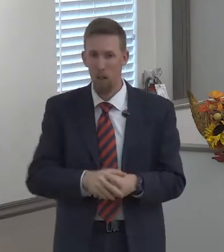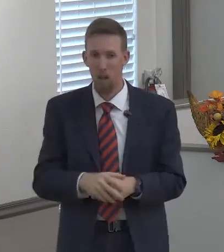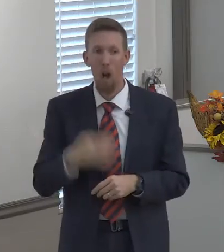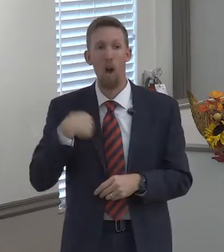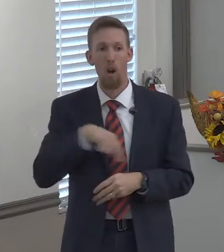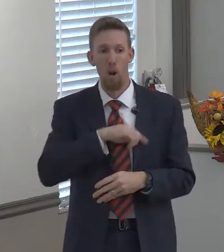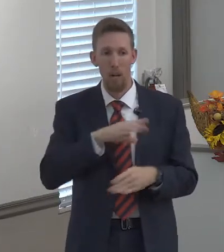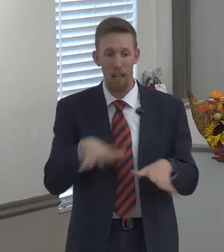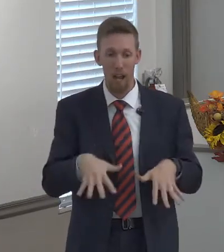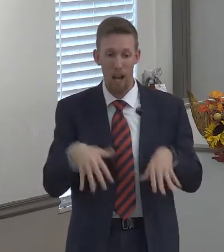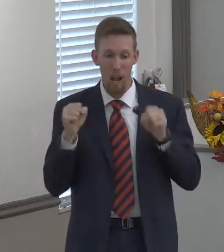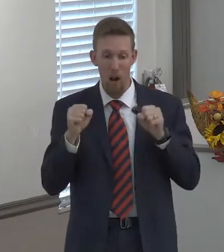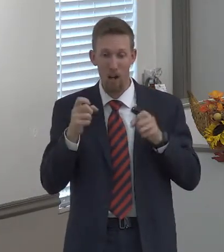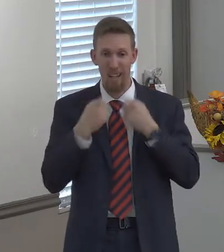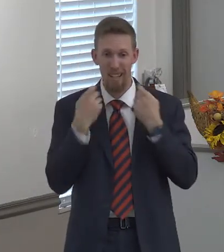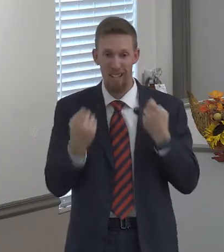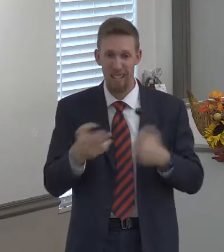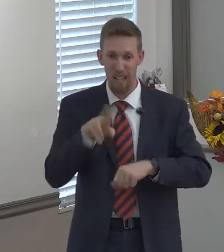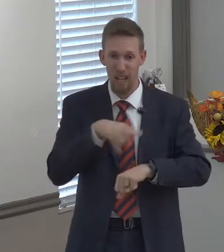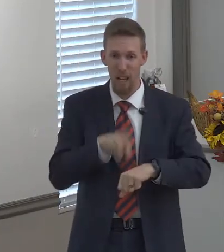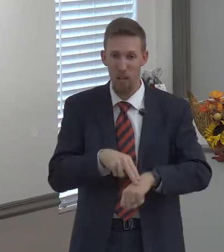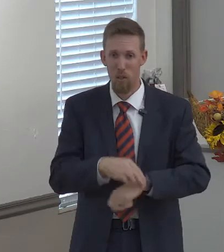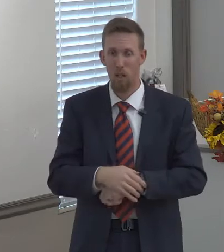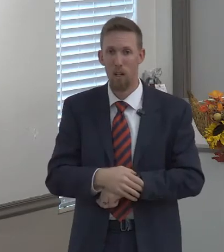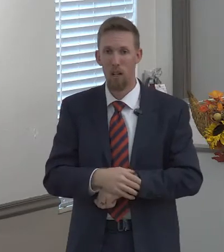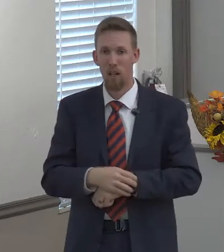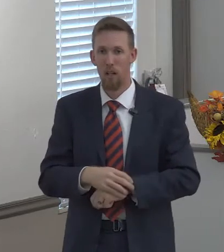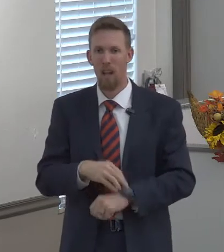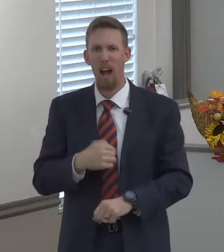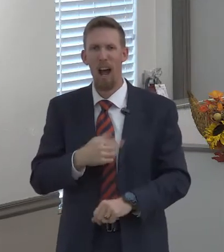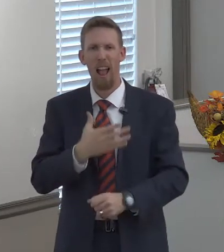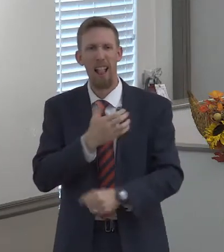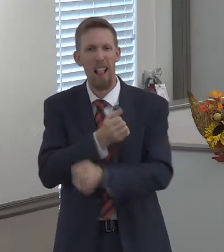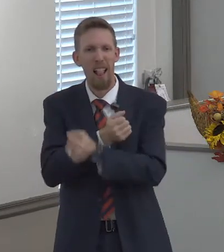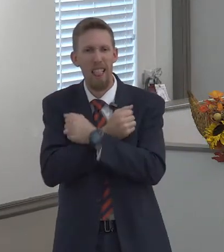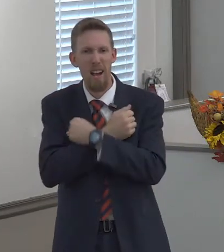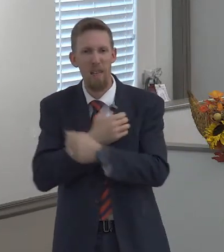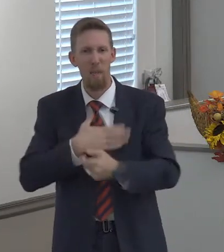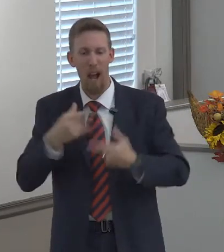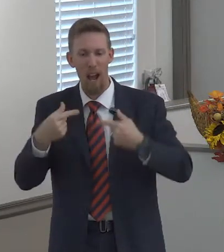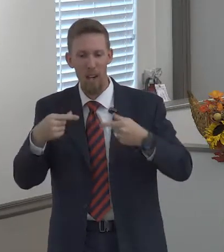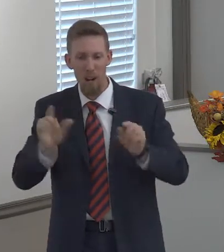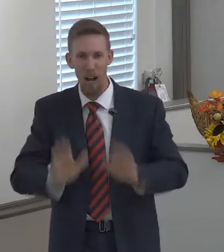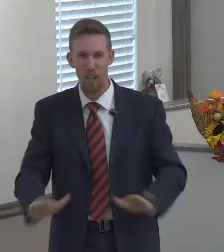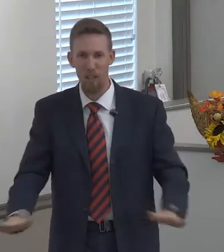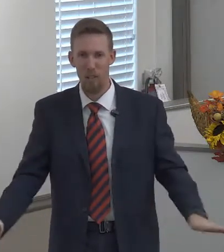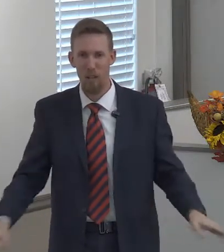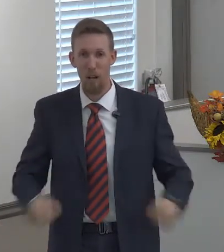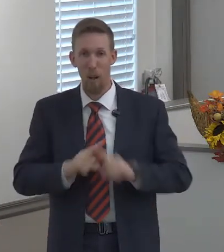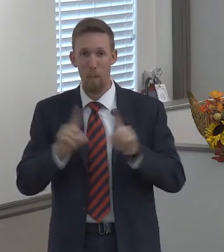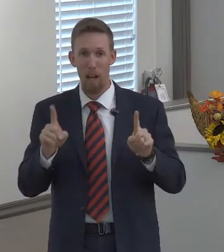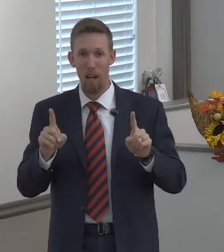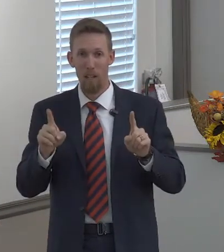We weren't. The whole human race was plunged into sin when Adam and Eve sinned in the Garden of